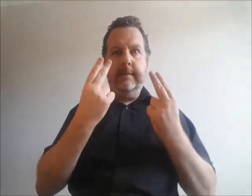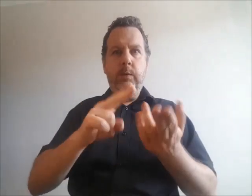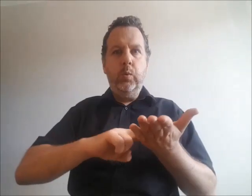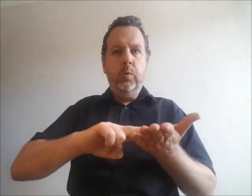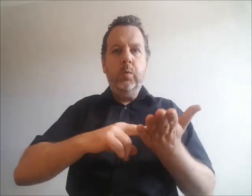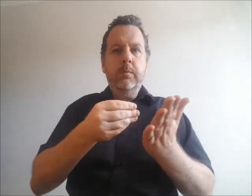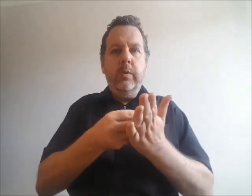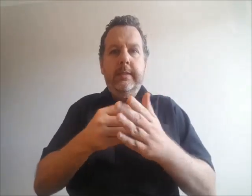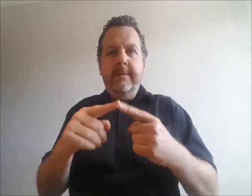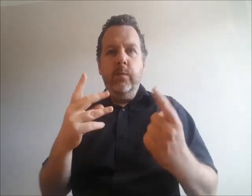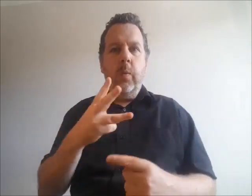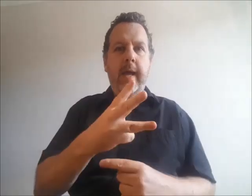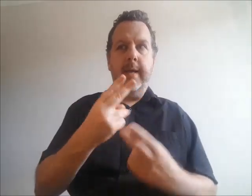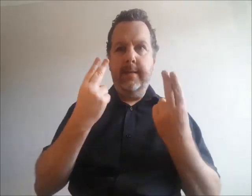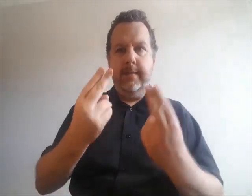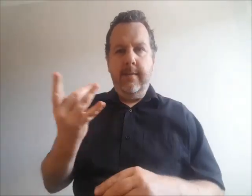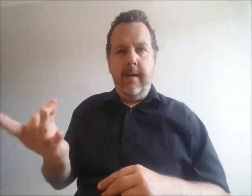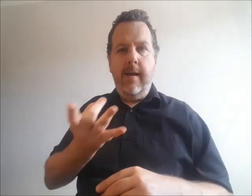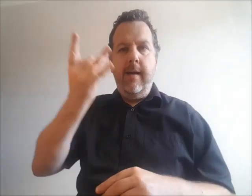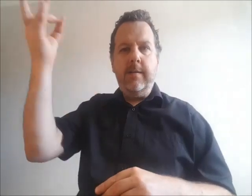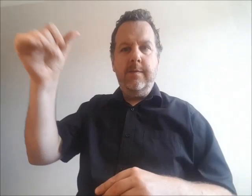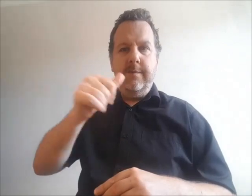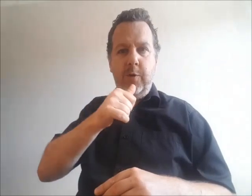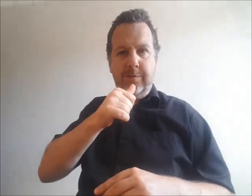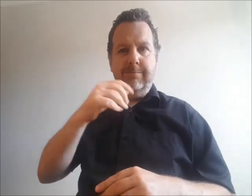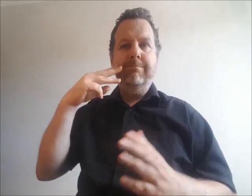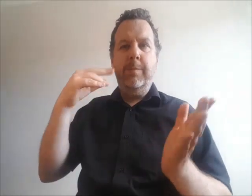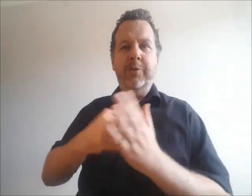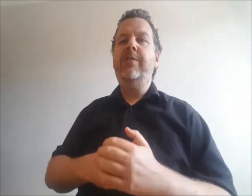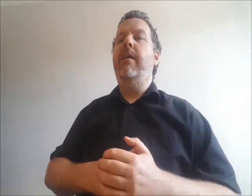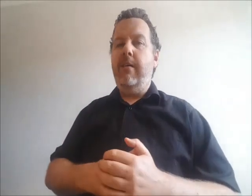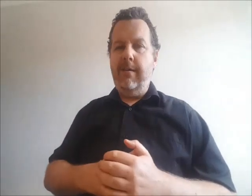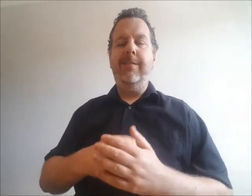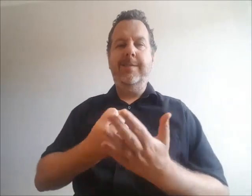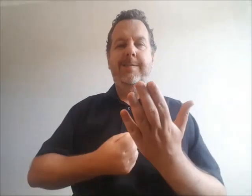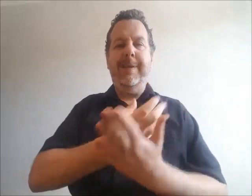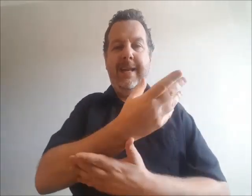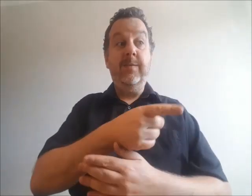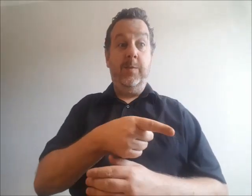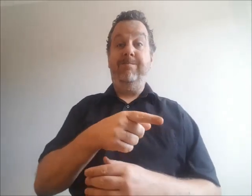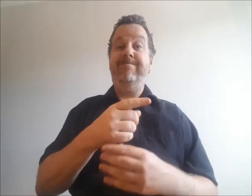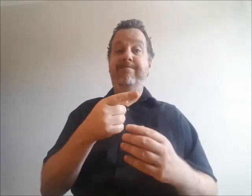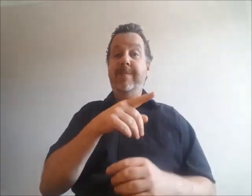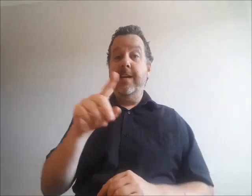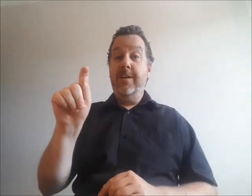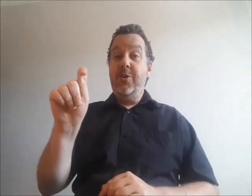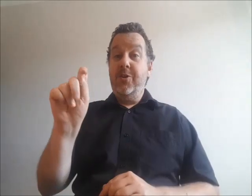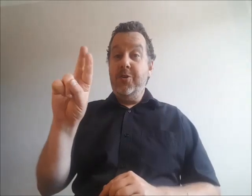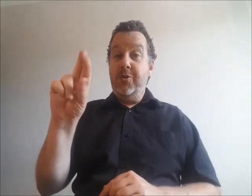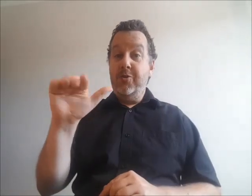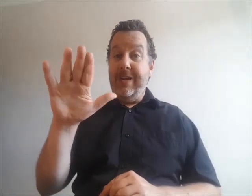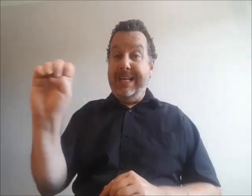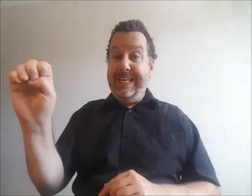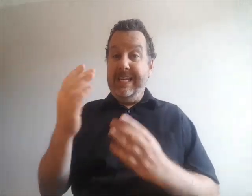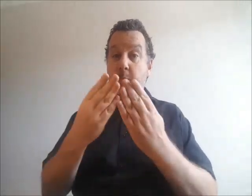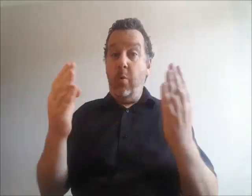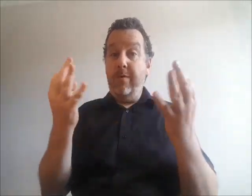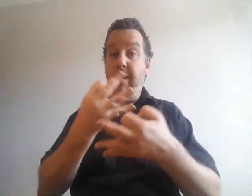if you wanted to use your funding in a different way, you would have needed Poor Law Commission approval for this. So the Tralee Board of Guardians,